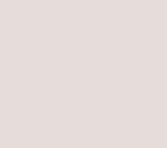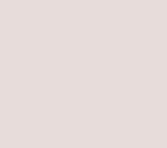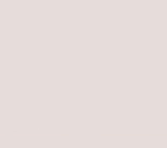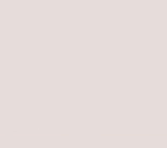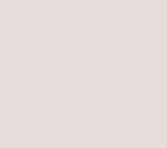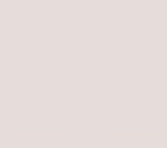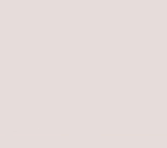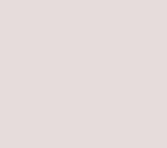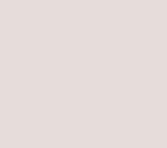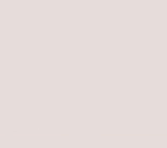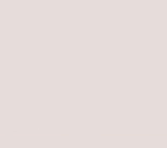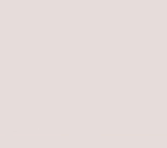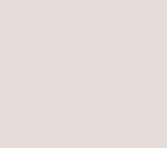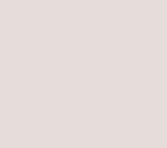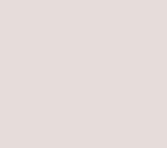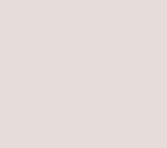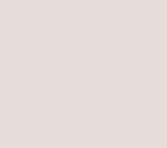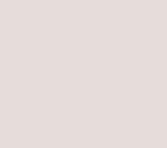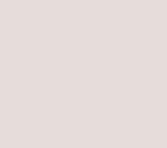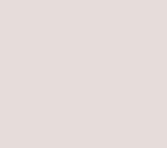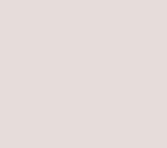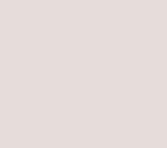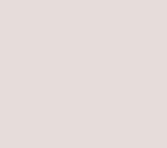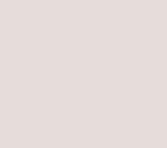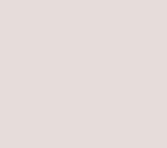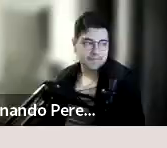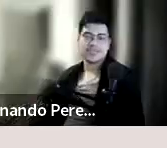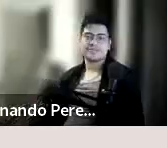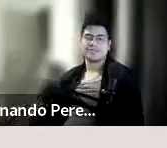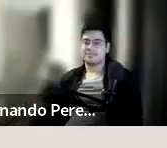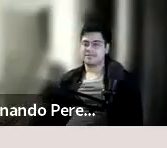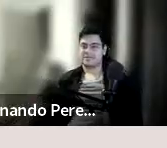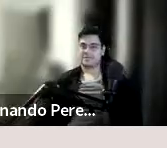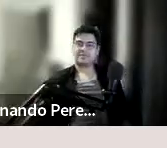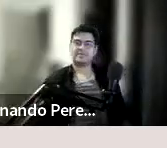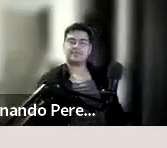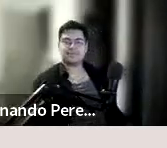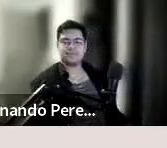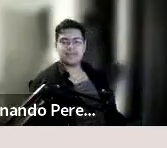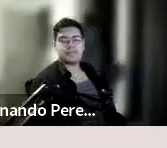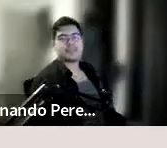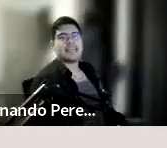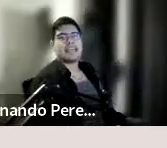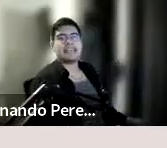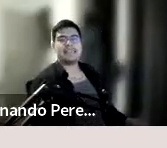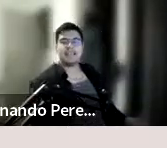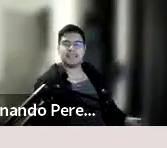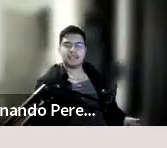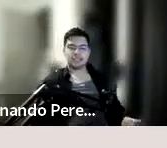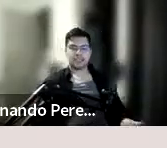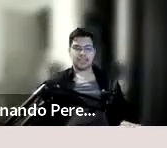Yes. That's right. So question. How do you say in English,